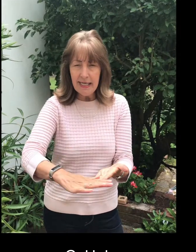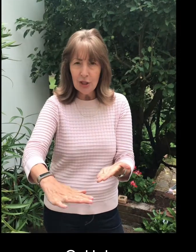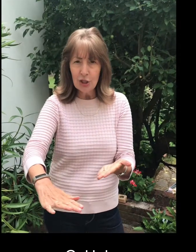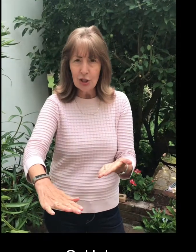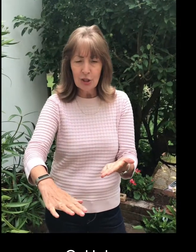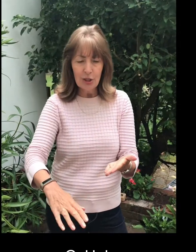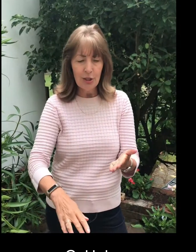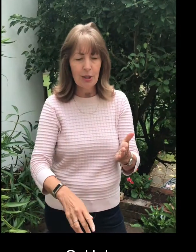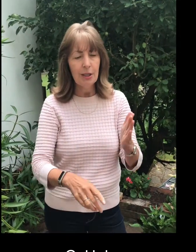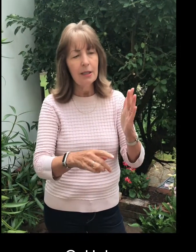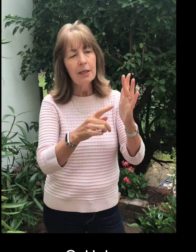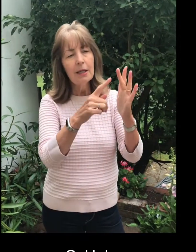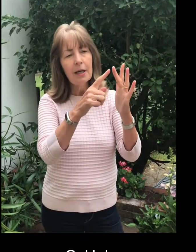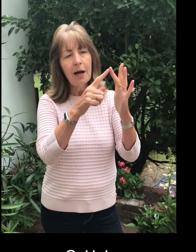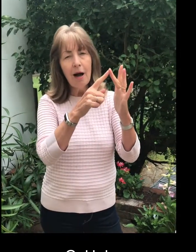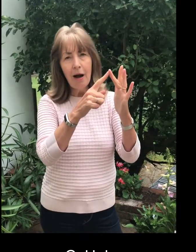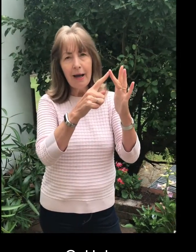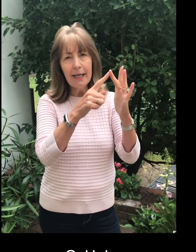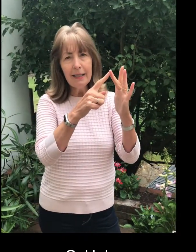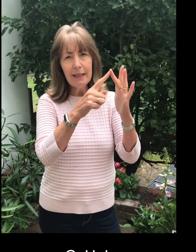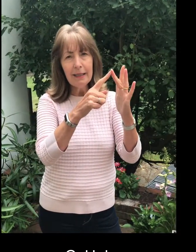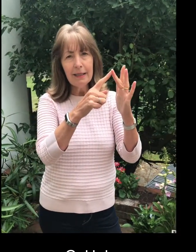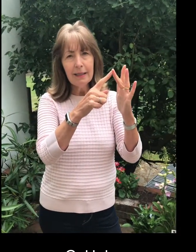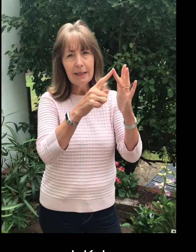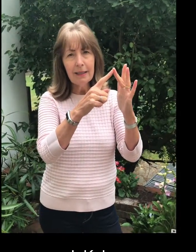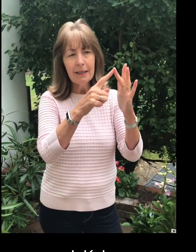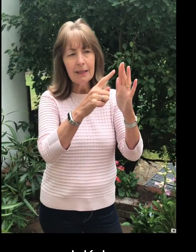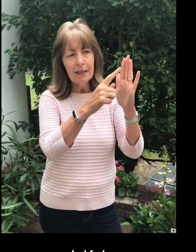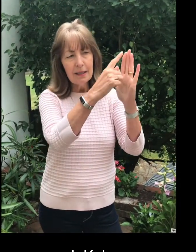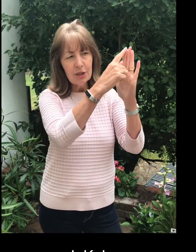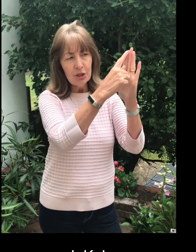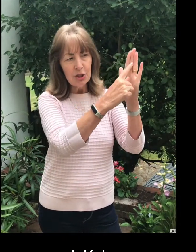H, I, J,